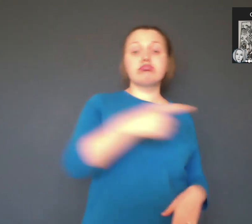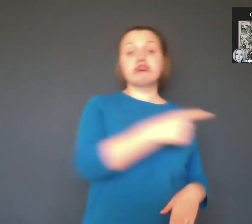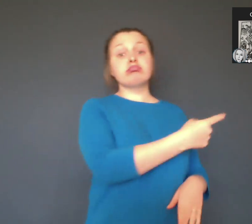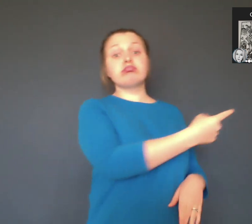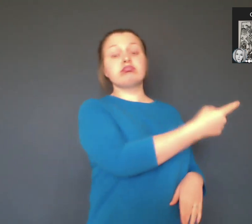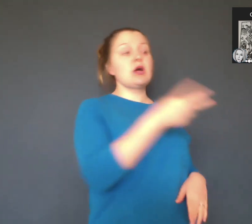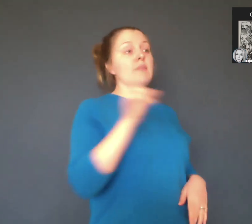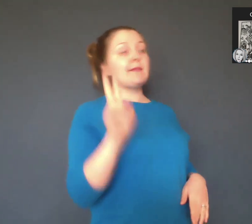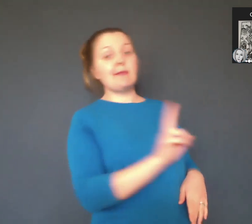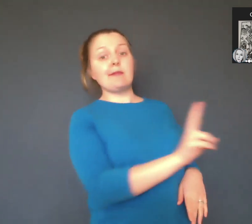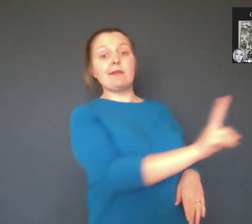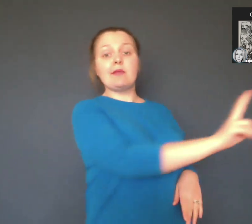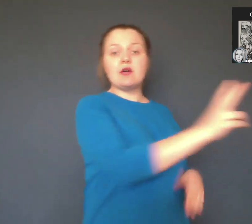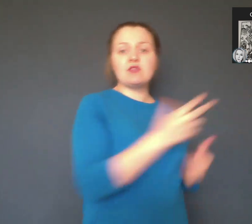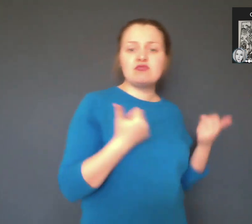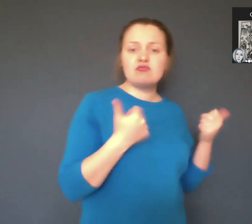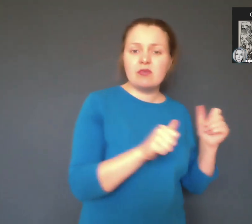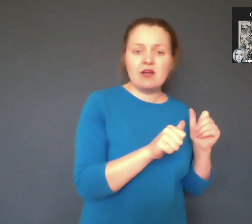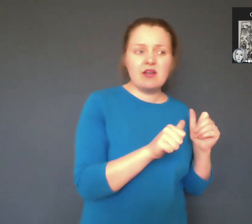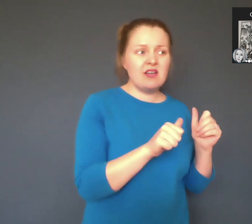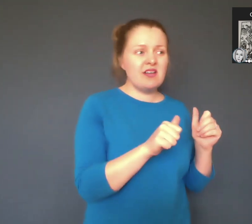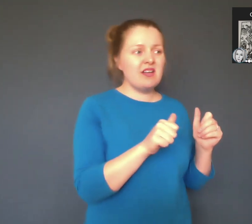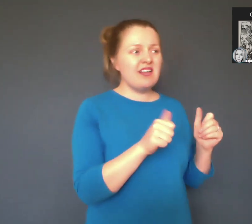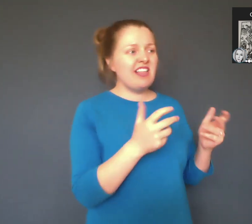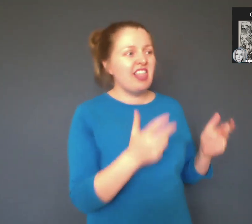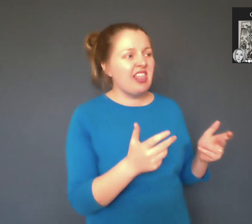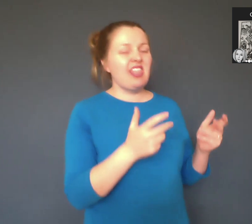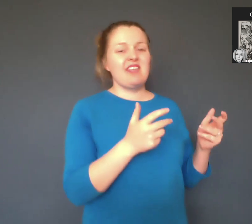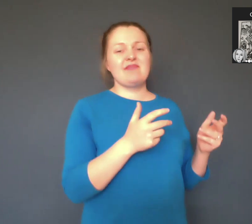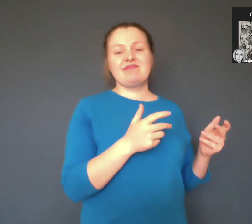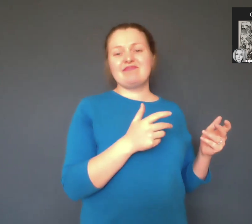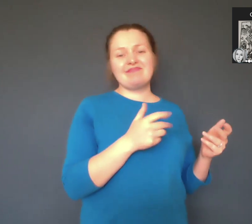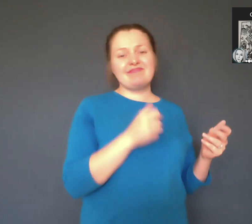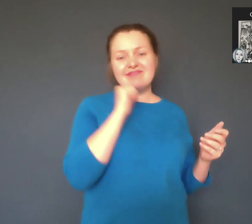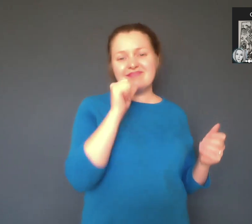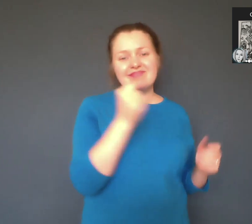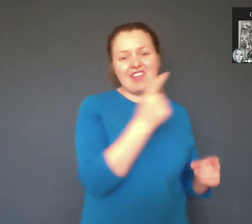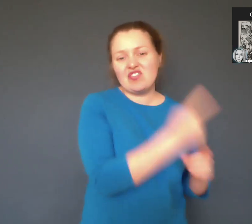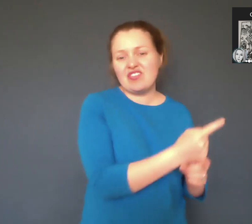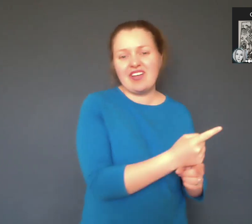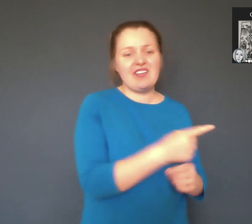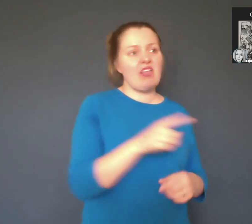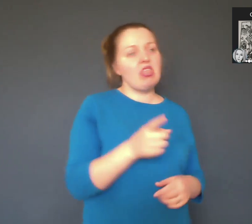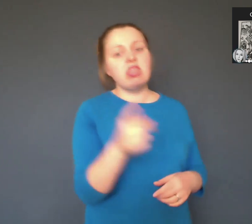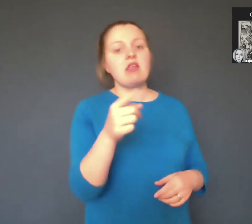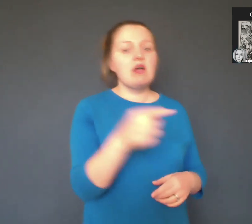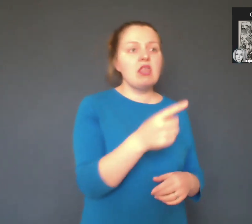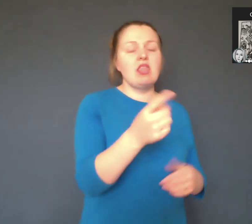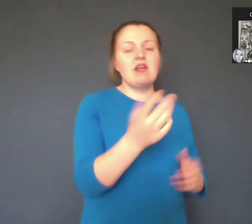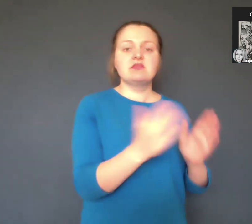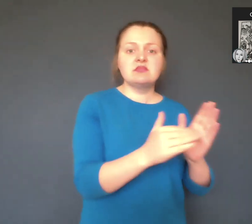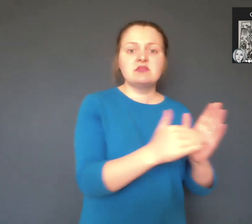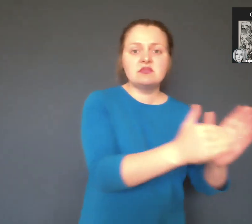on. That evening his father quizzed him again. "If you could only remember what the house looked like," he